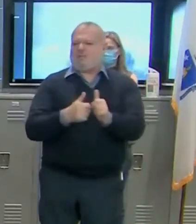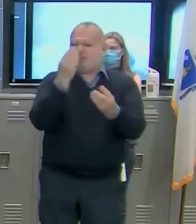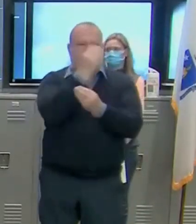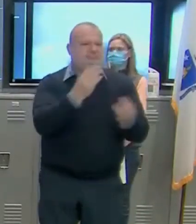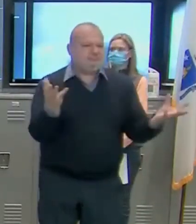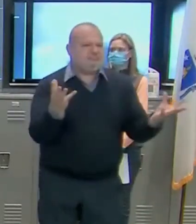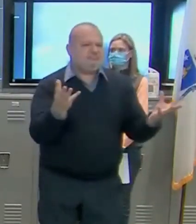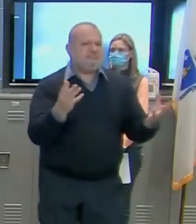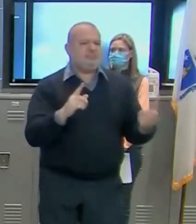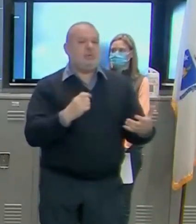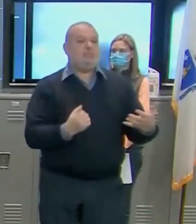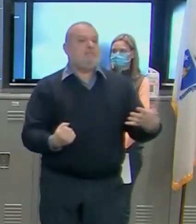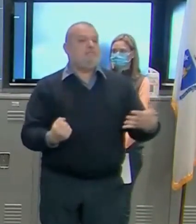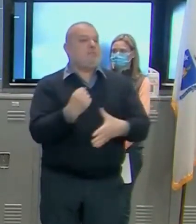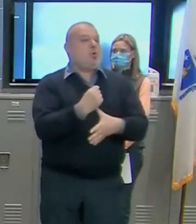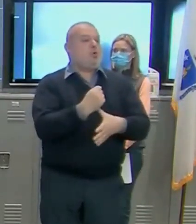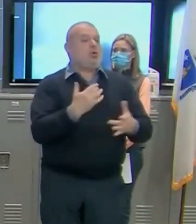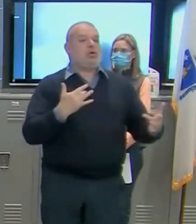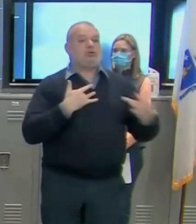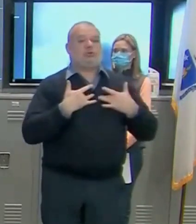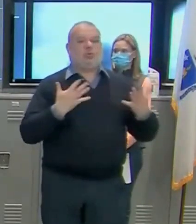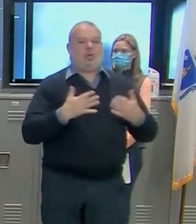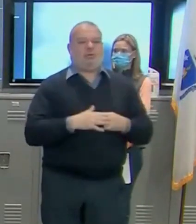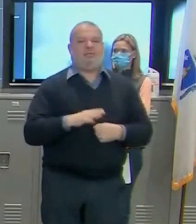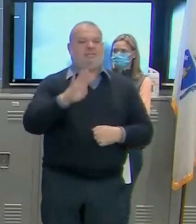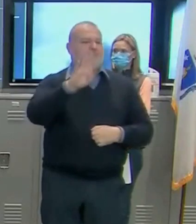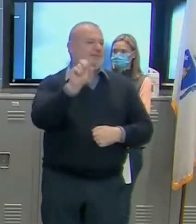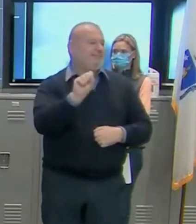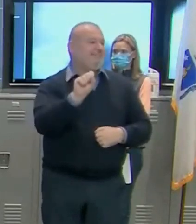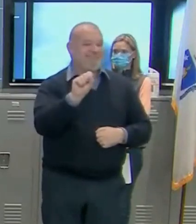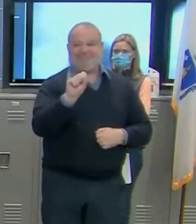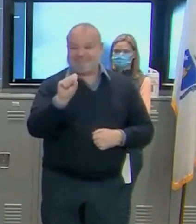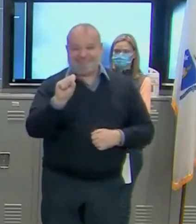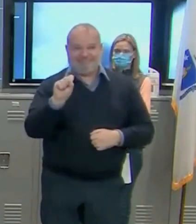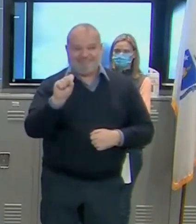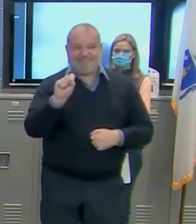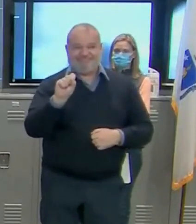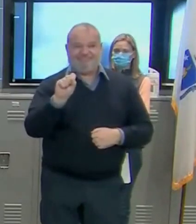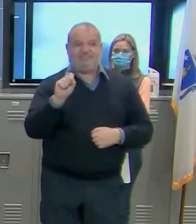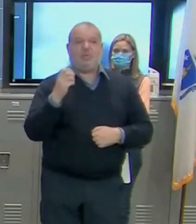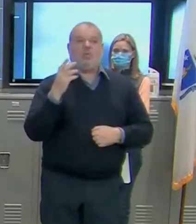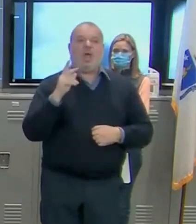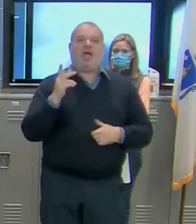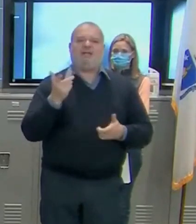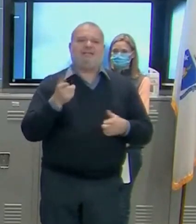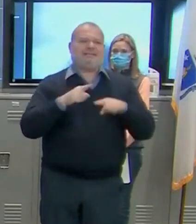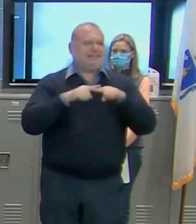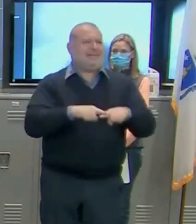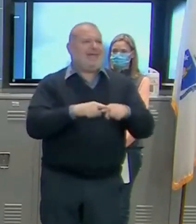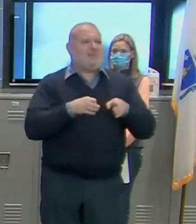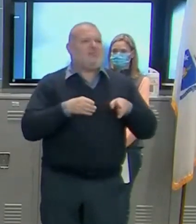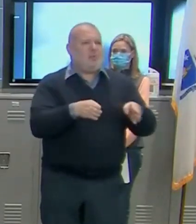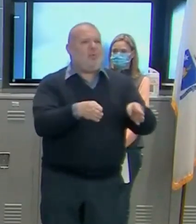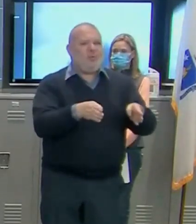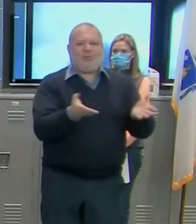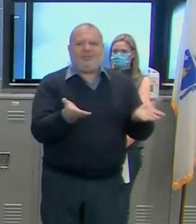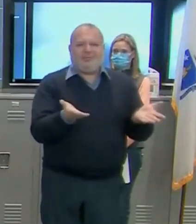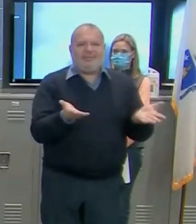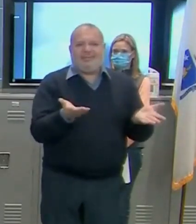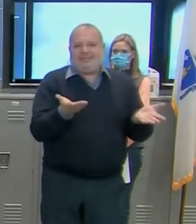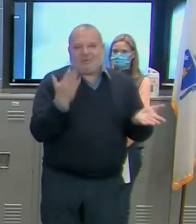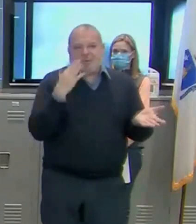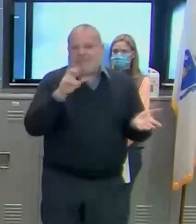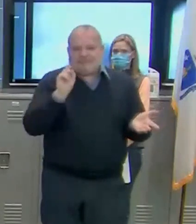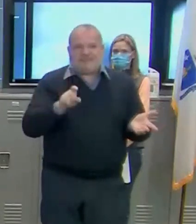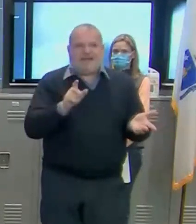right now is buses, which are dependent on the roadways being reasonably clear of snow. And I